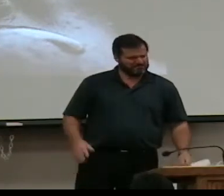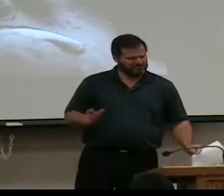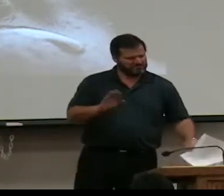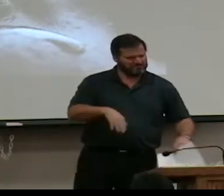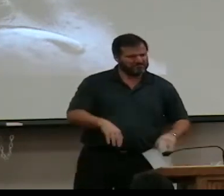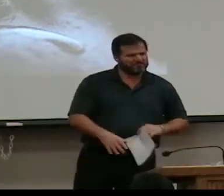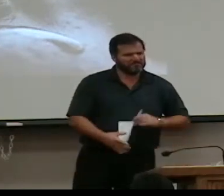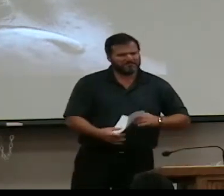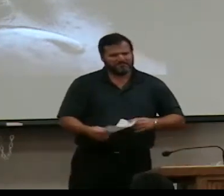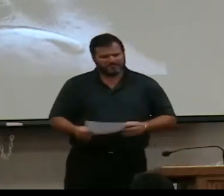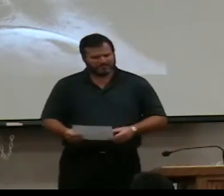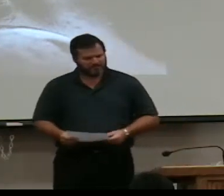Hey.